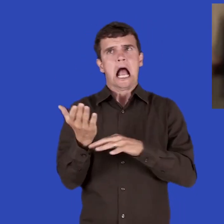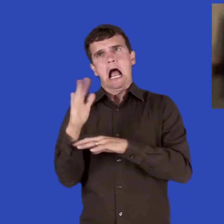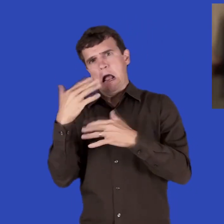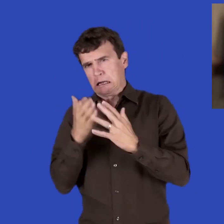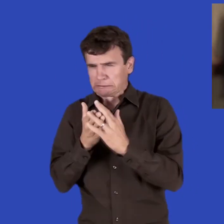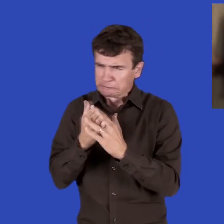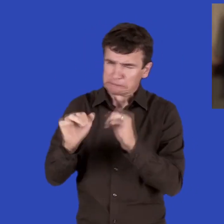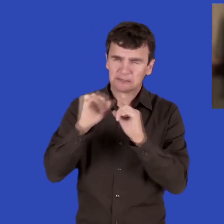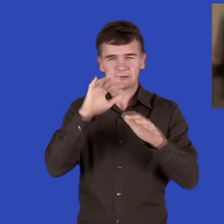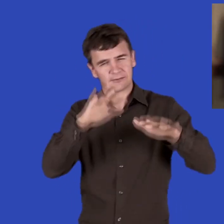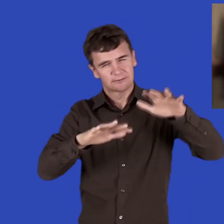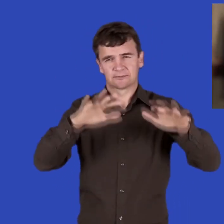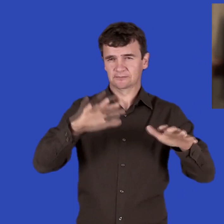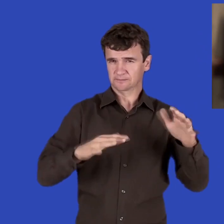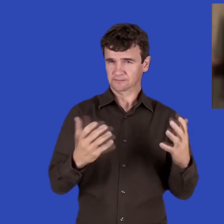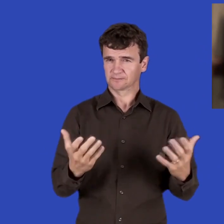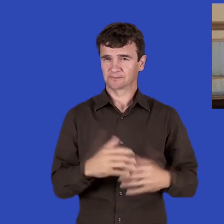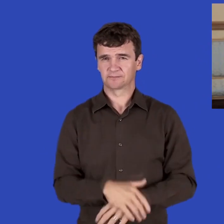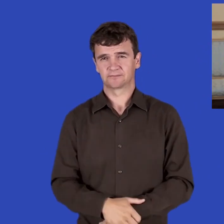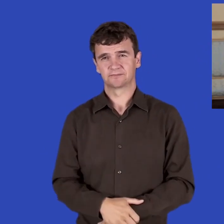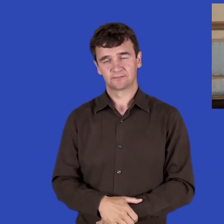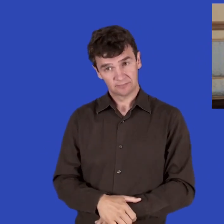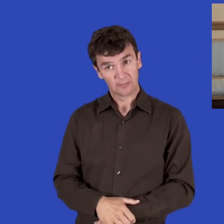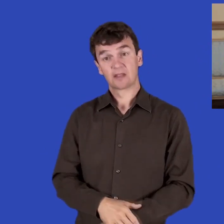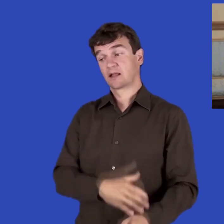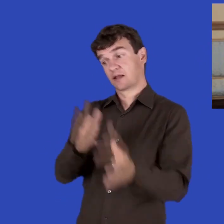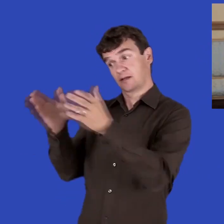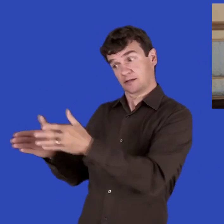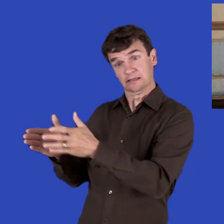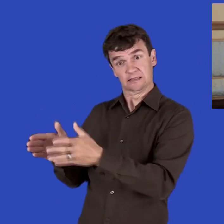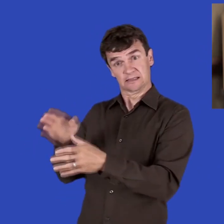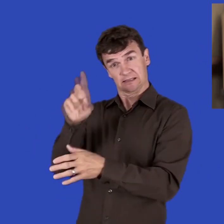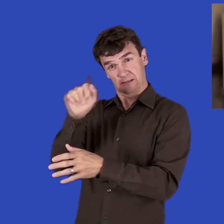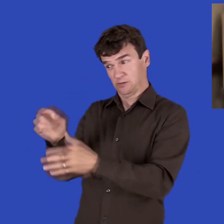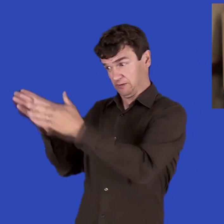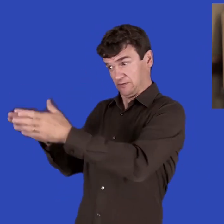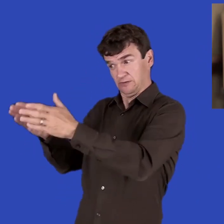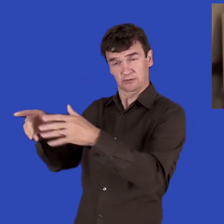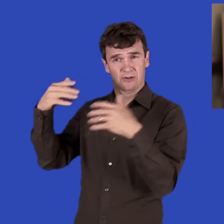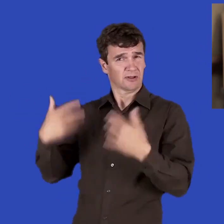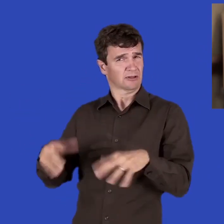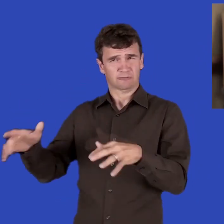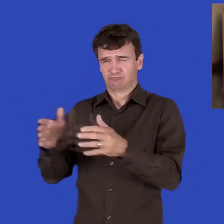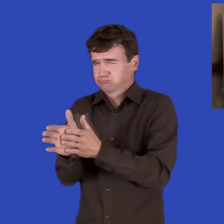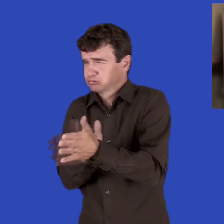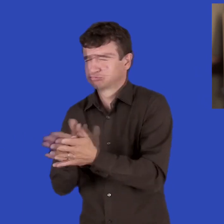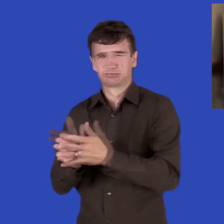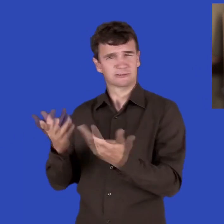big reminder, and other days it's a smaller reminder. So that's something that I would remind teachers about, to be mindful of